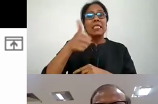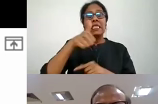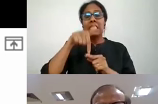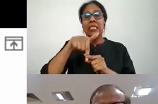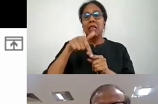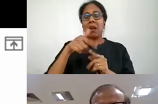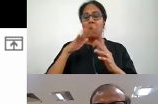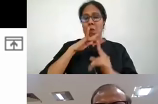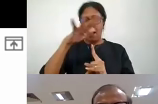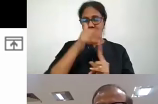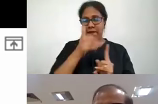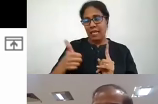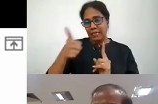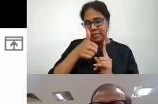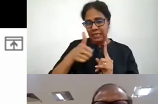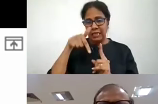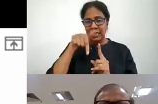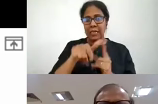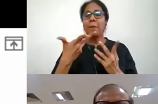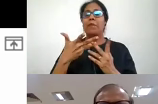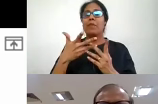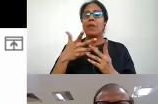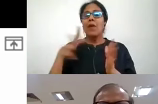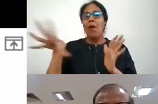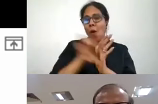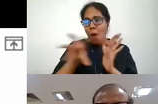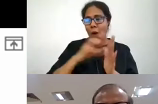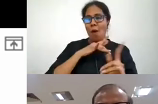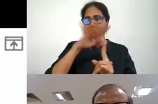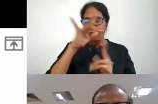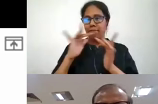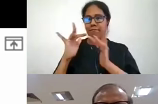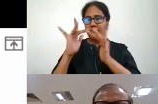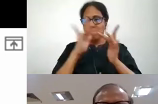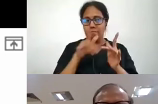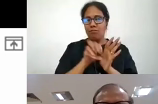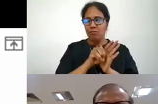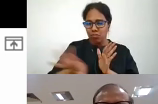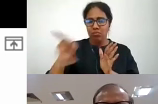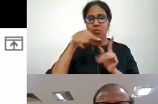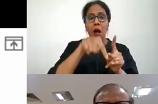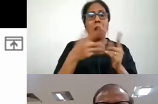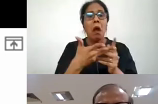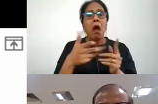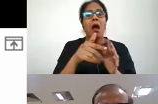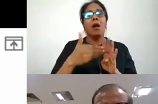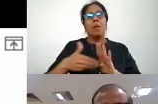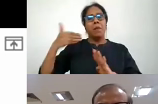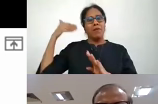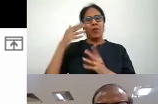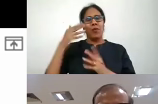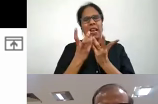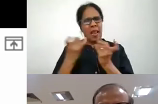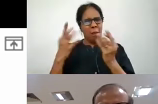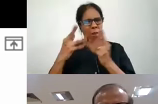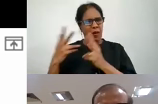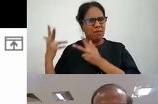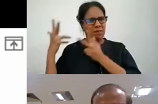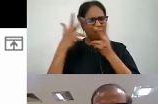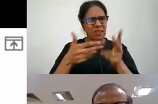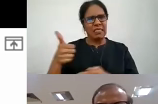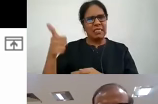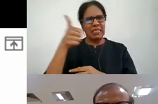previous speaker was telling that lot many shipments have happened. As per my data, 338 million Wi-Fi 6C